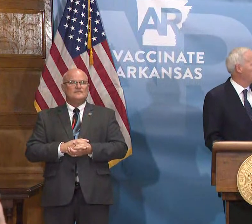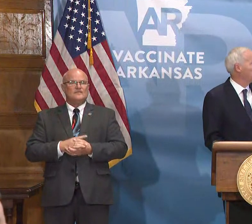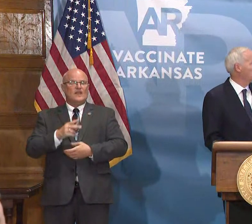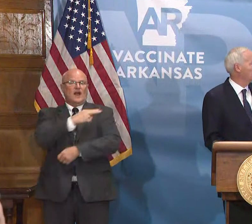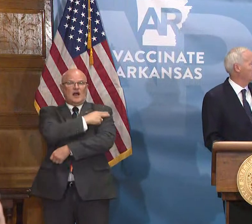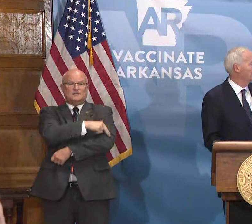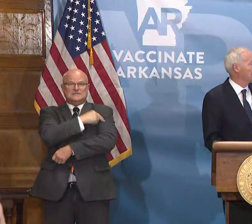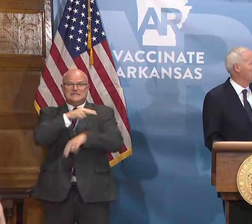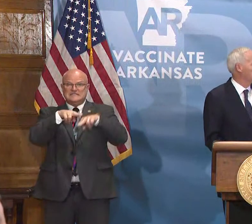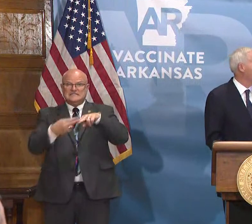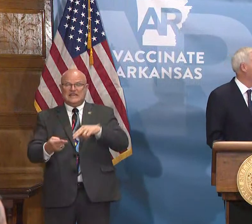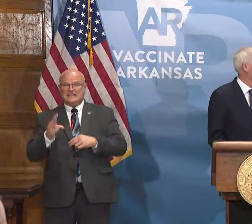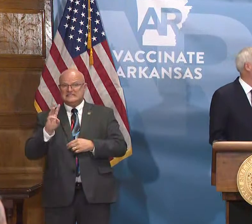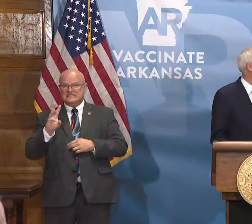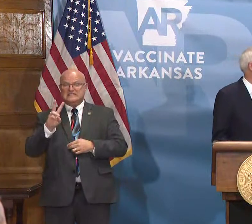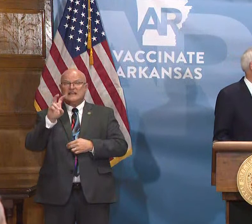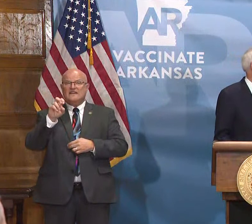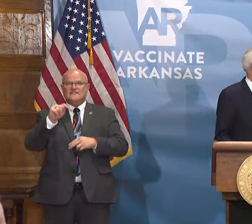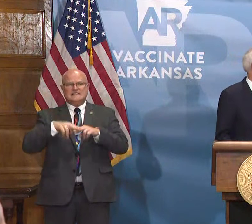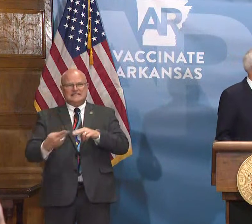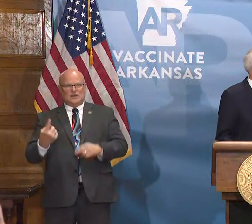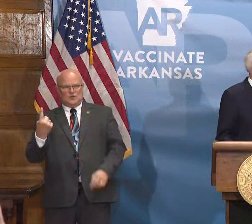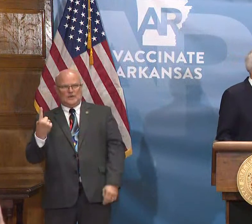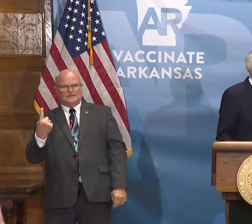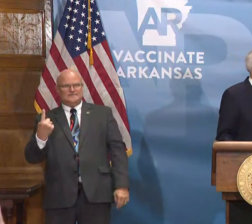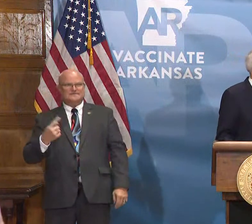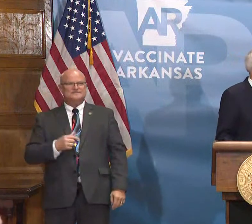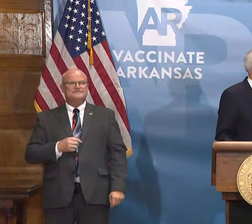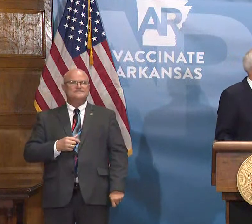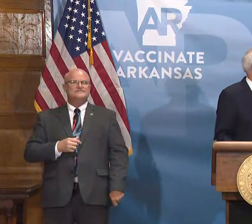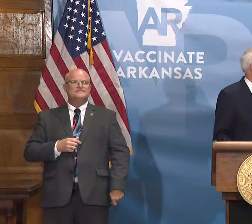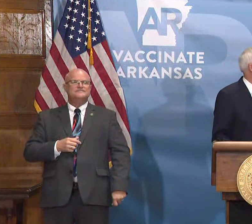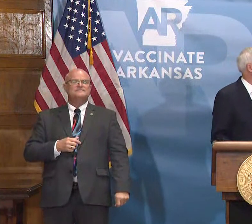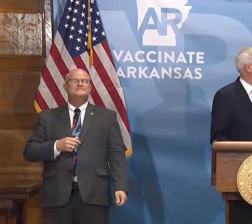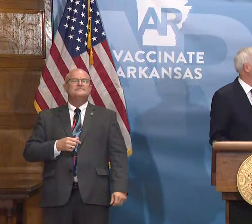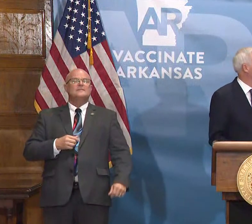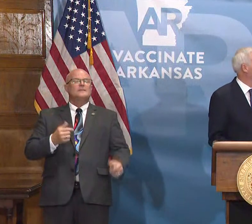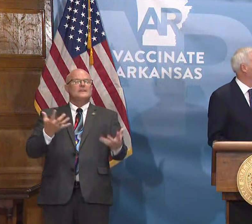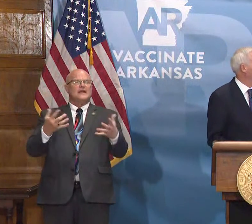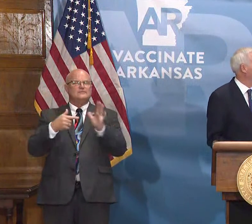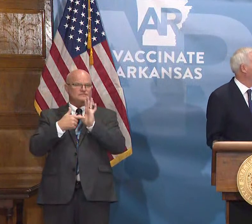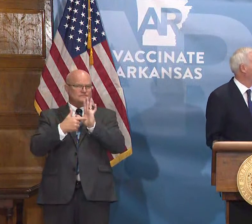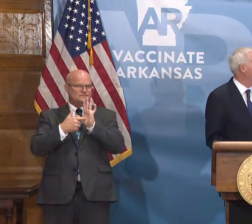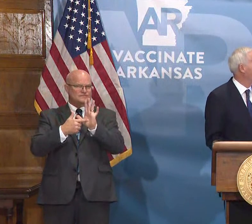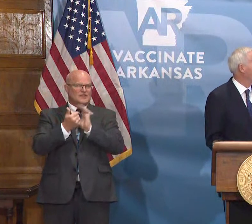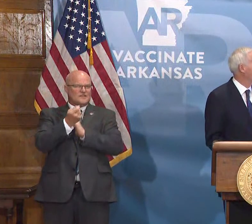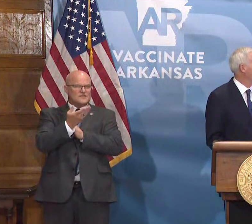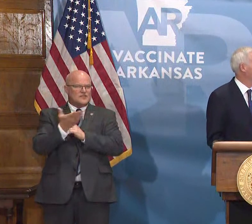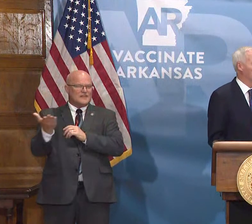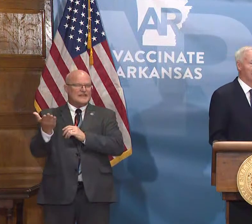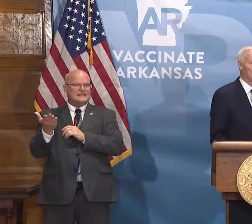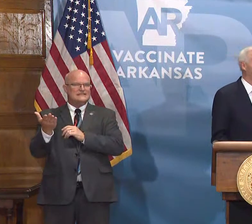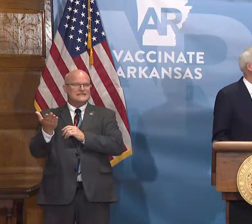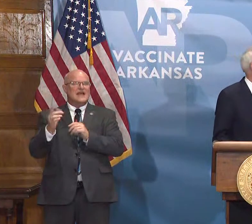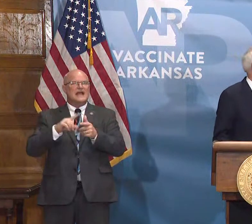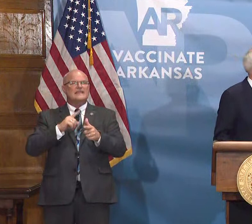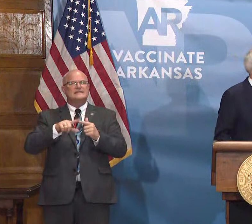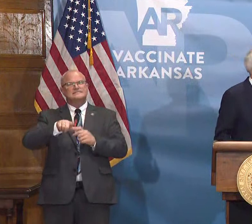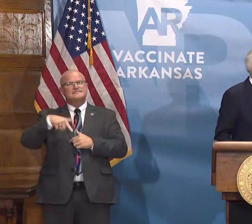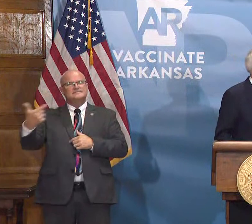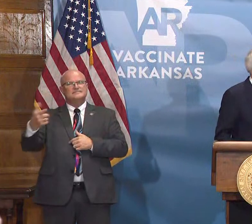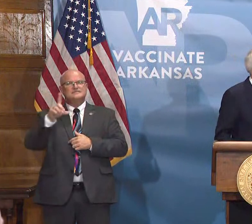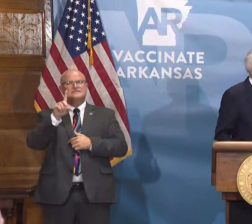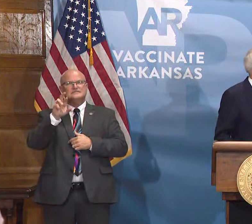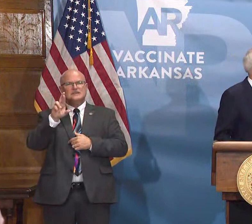Hospitalizations down 6, ventilators down 1. Next, I want to just point out a couple of things before I turn it over to Dr.